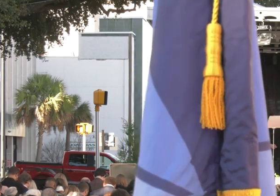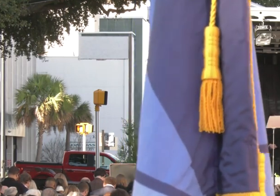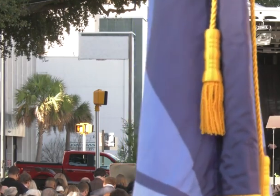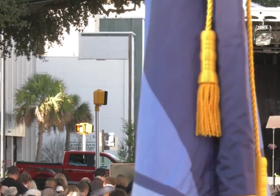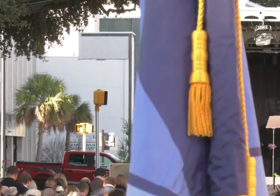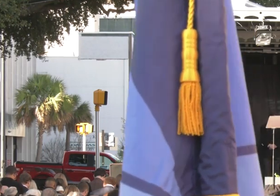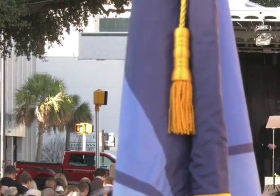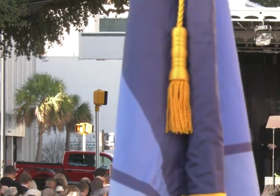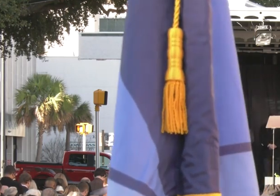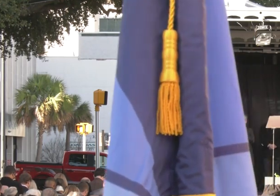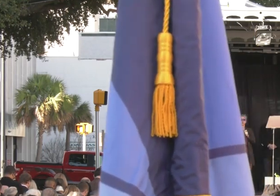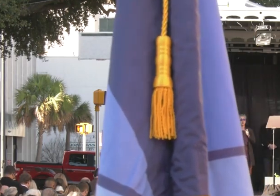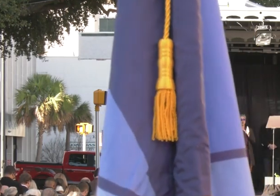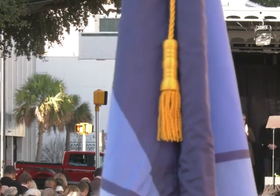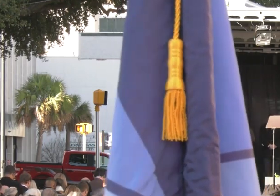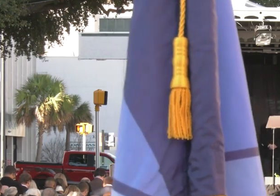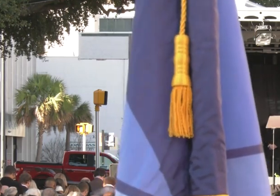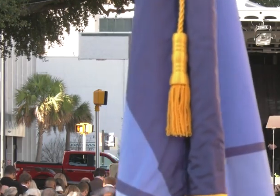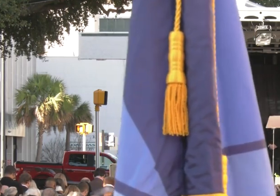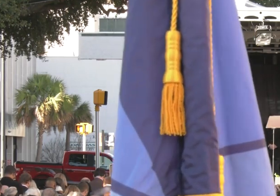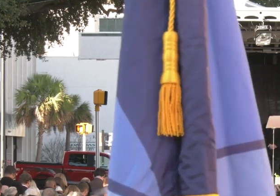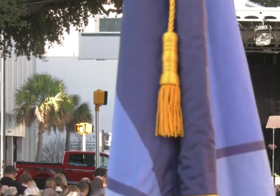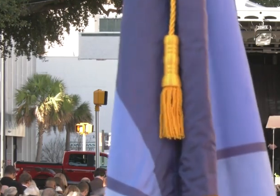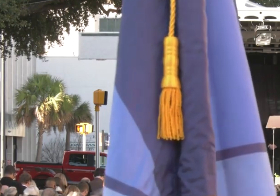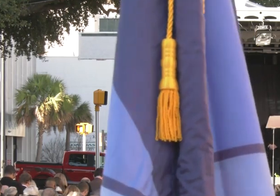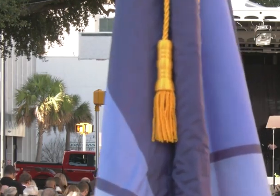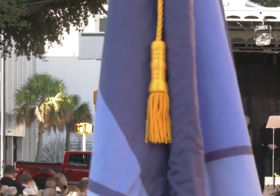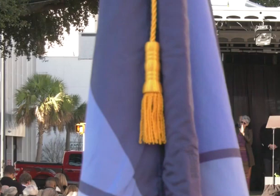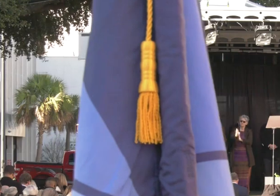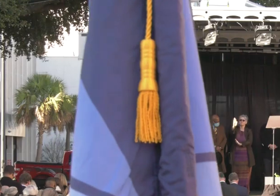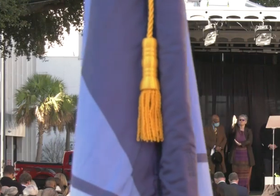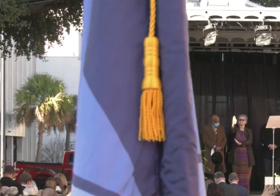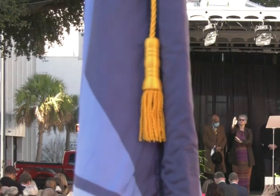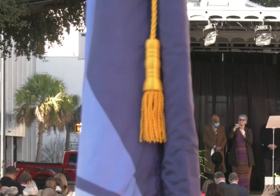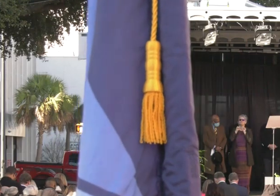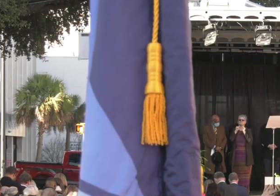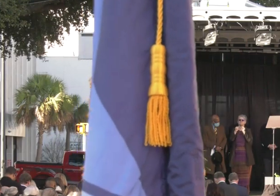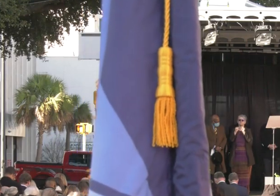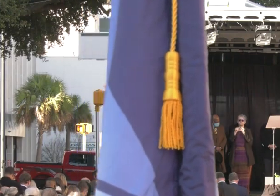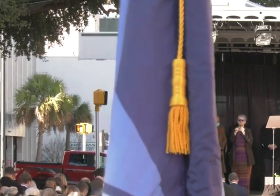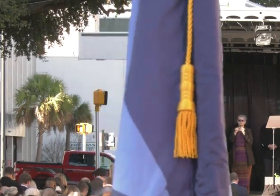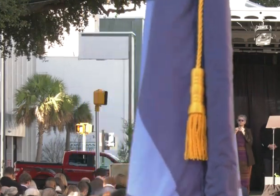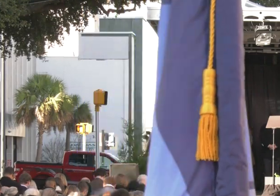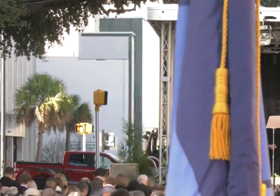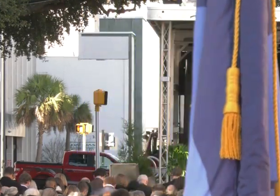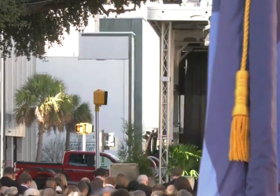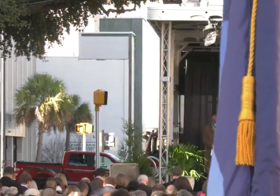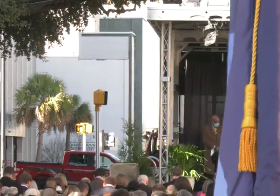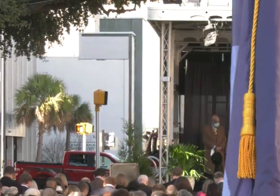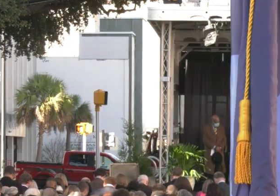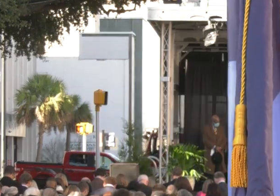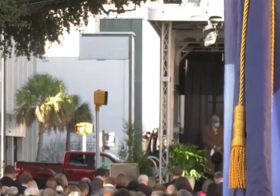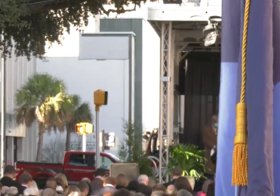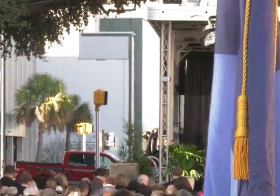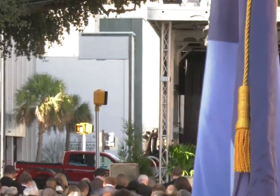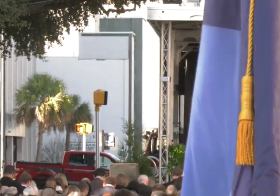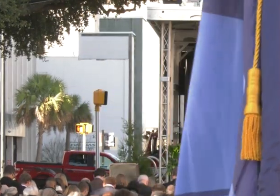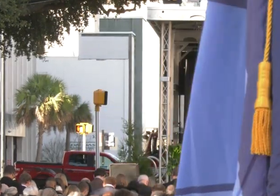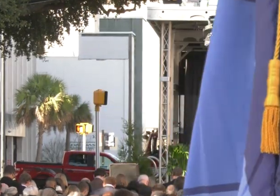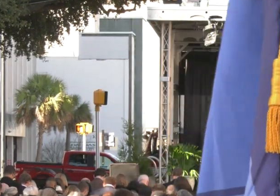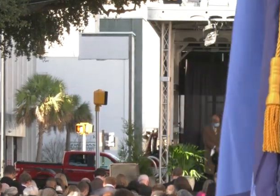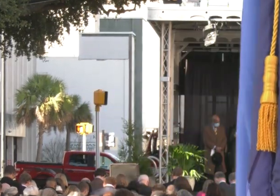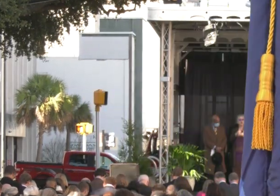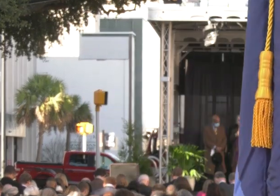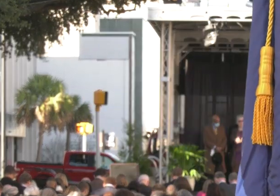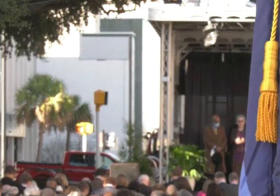city of Columbia can continue to grow and be as good as it should be. Also, Father, help them